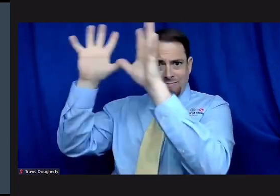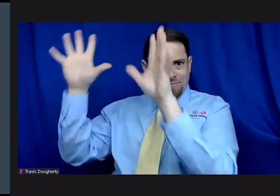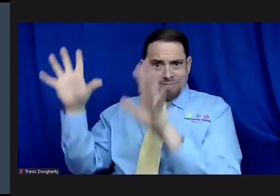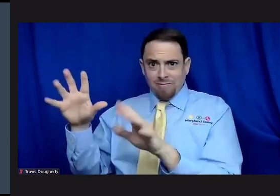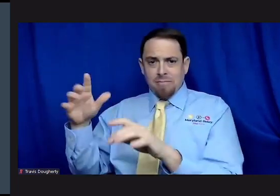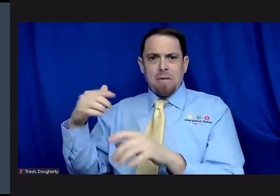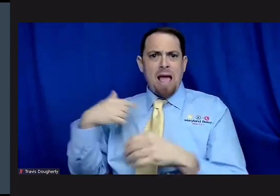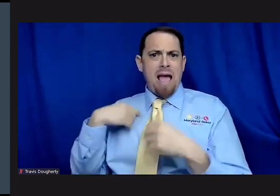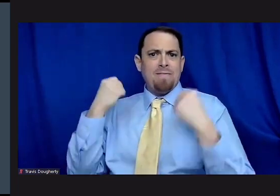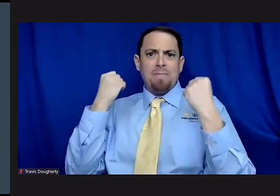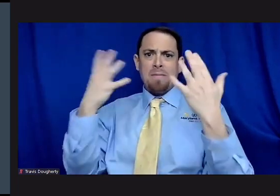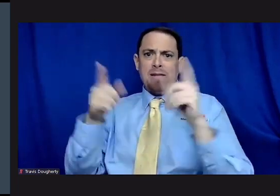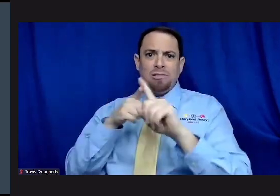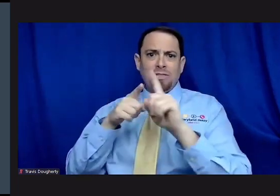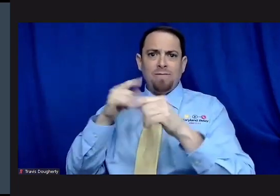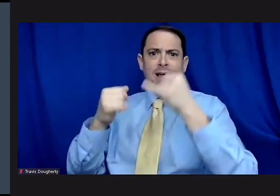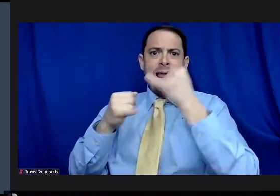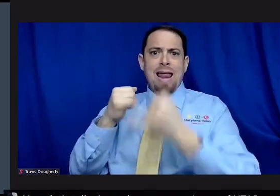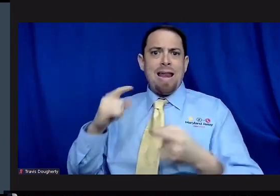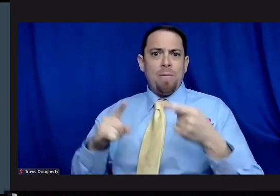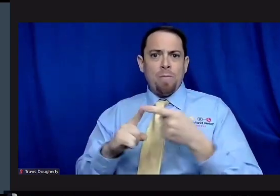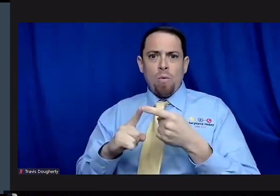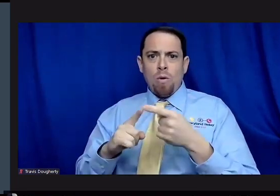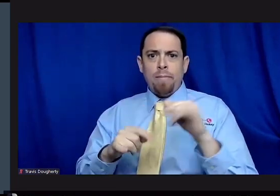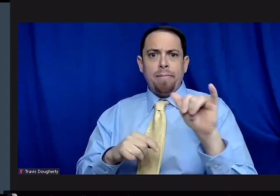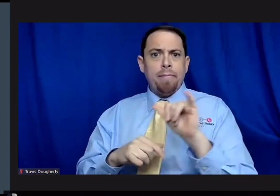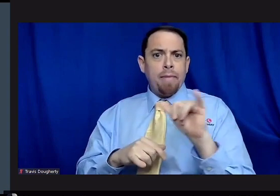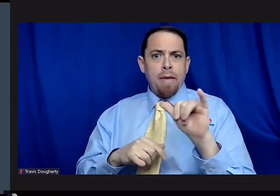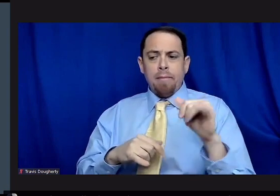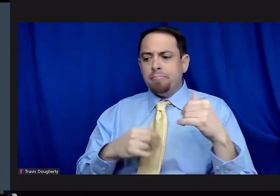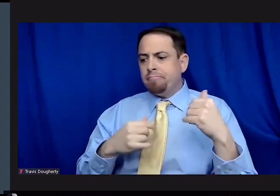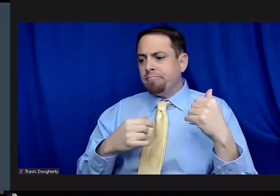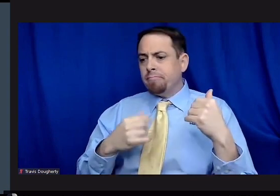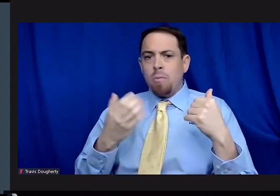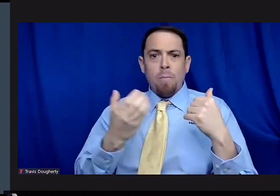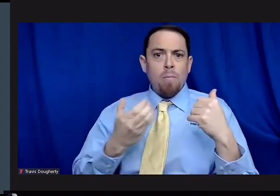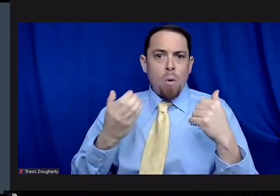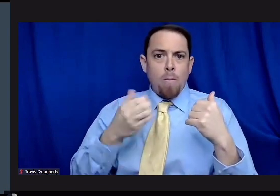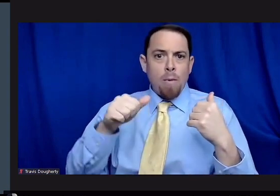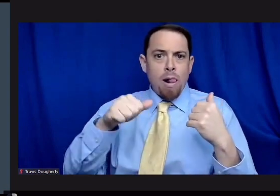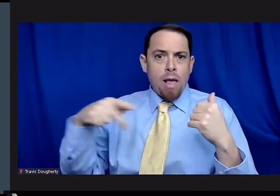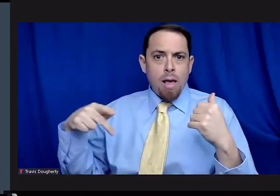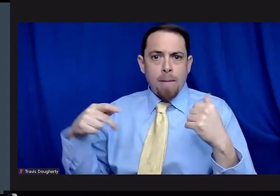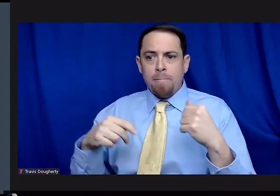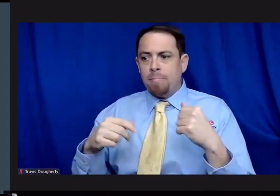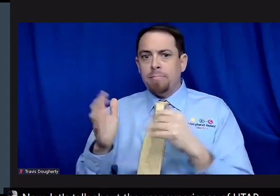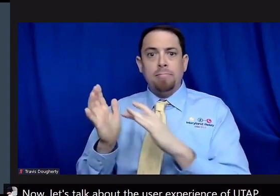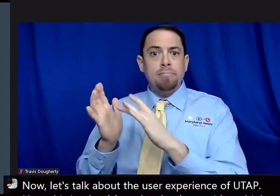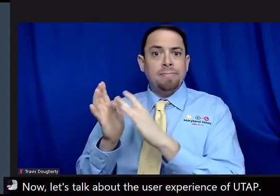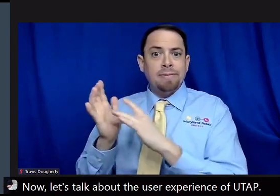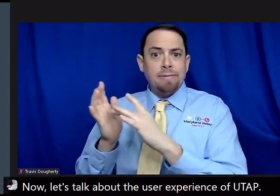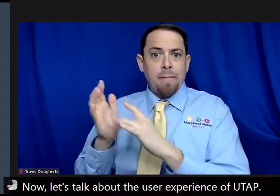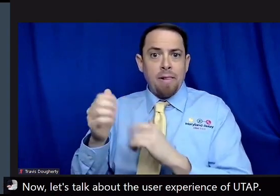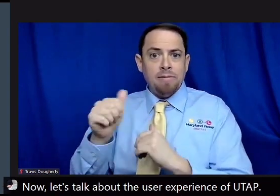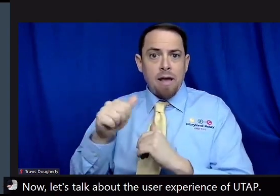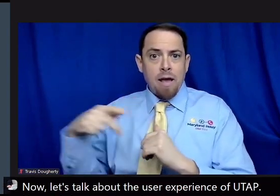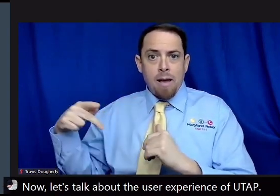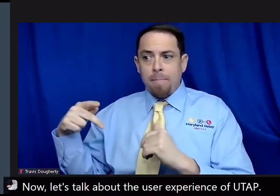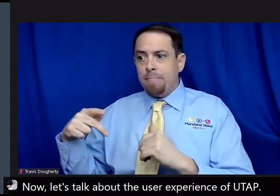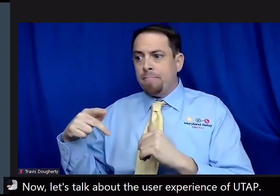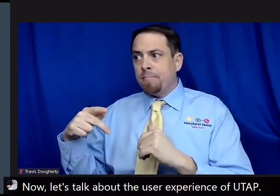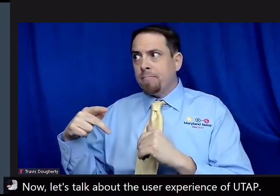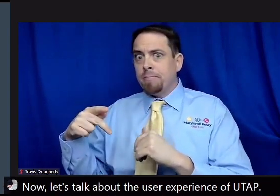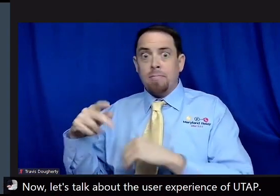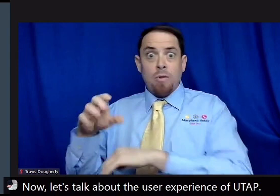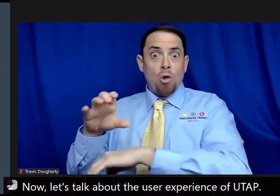Now, this is cloud-based technology with multiple endpoints. Could be mobile app,